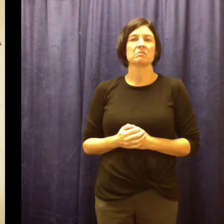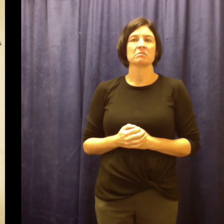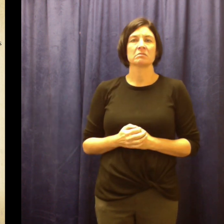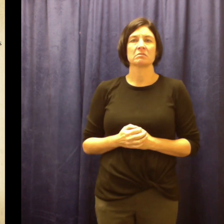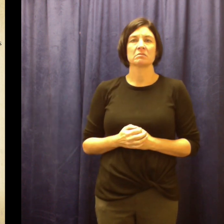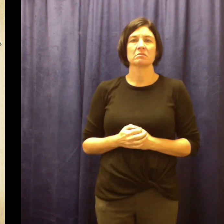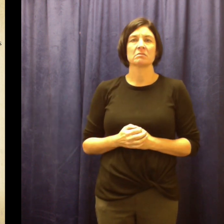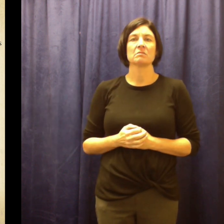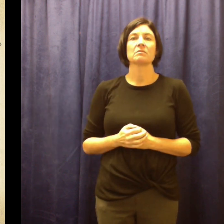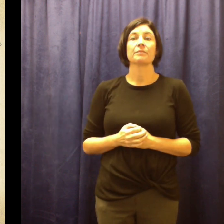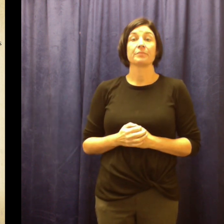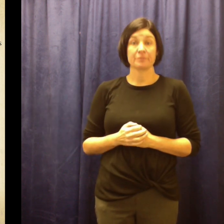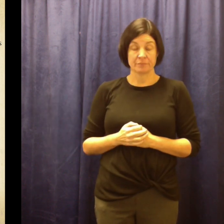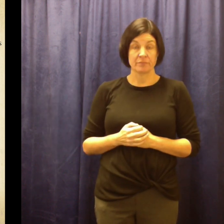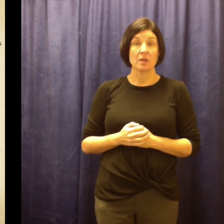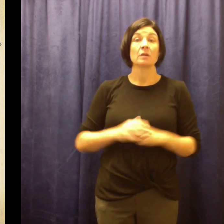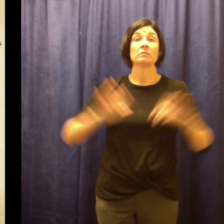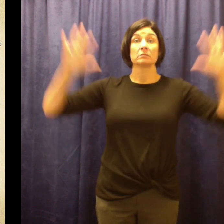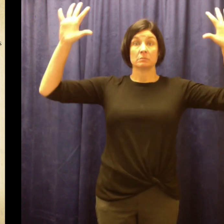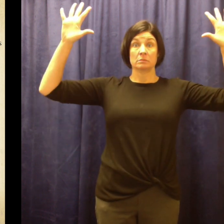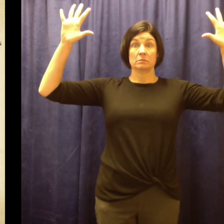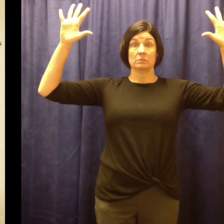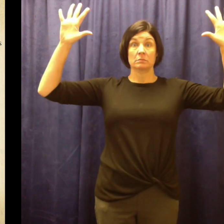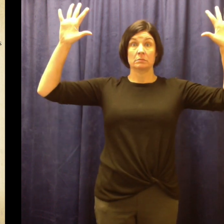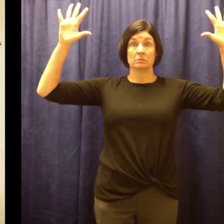Immediately raise hands and spread fingers.